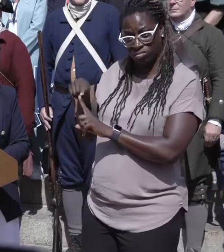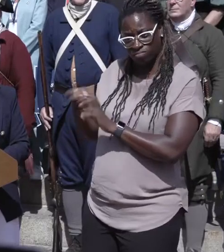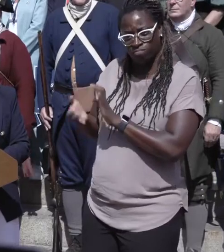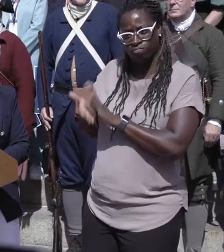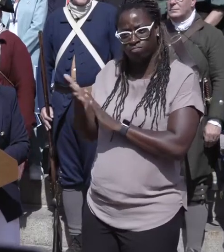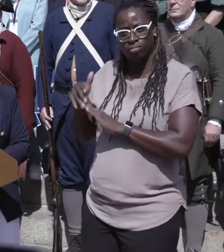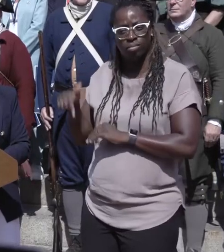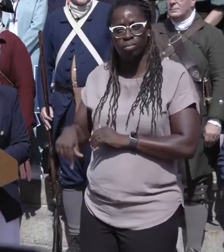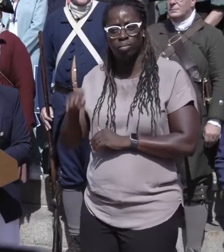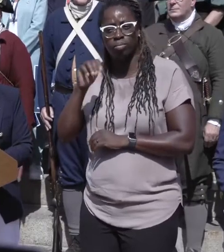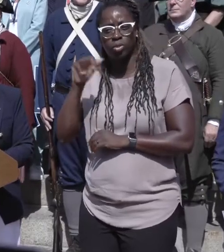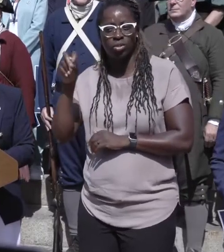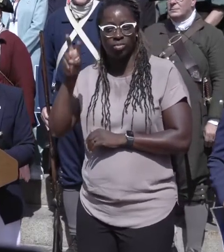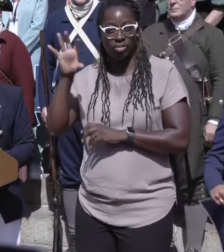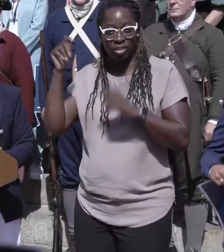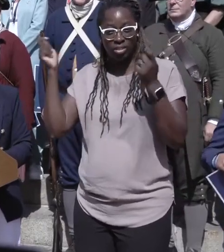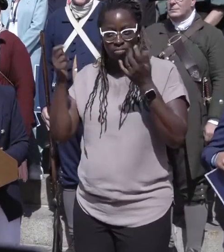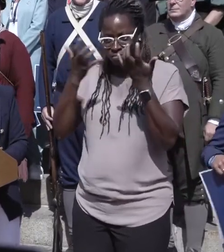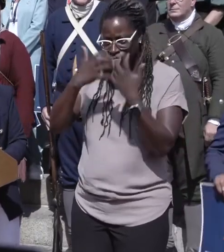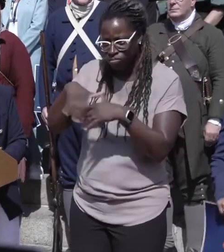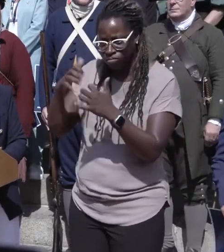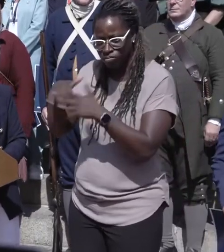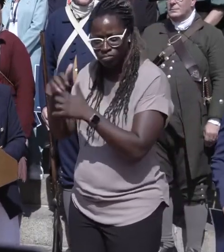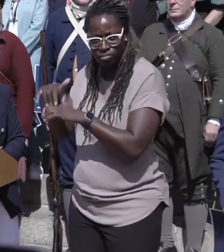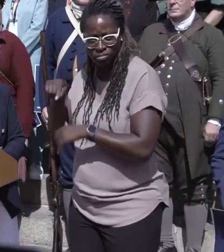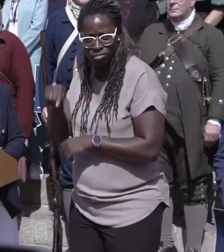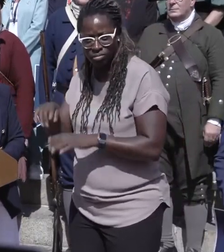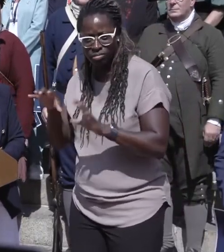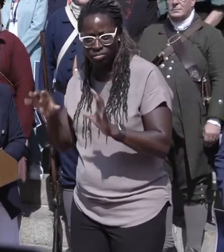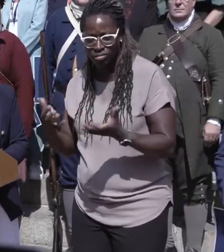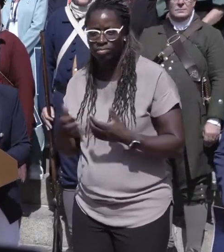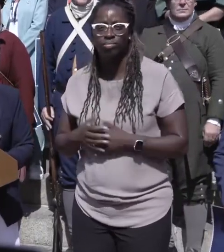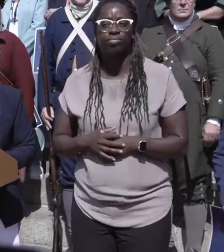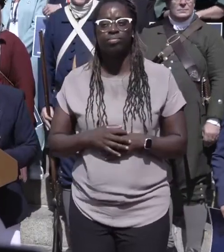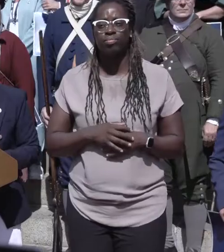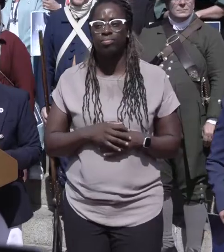American Revolution Anniversary Committee, Representative Minnie Dom,